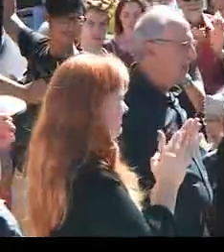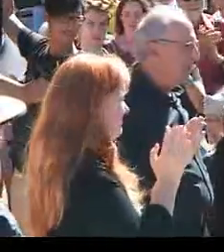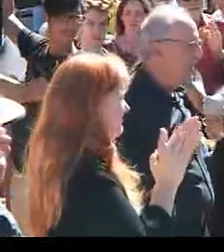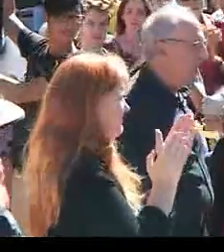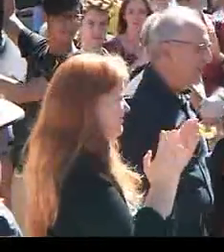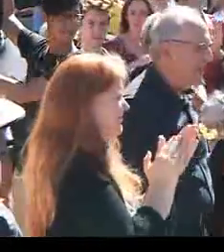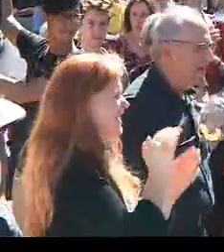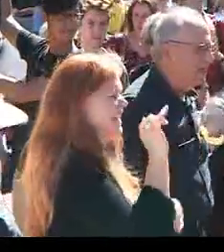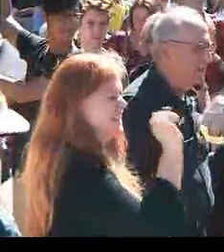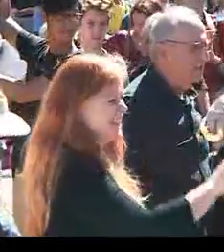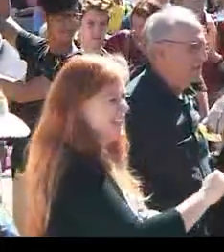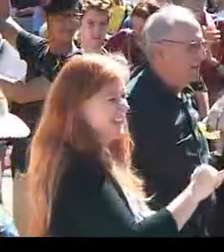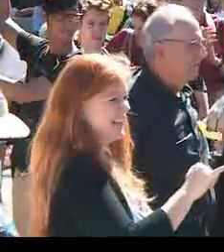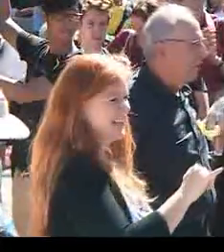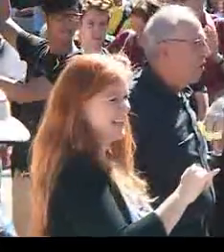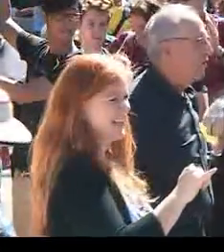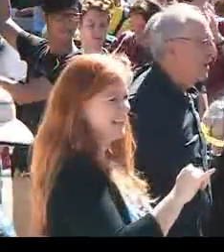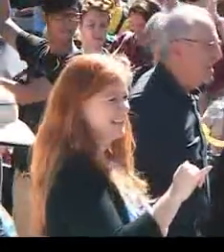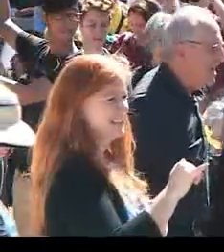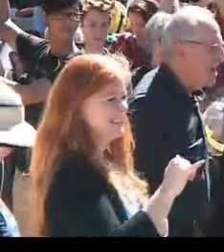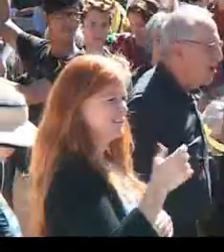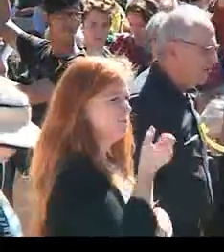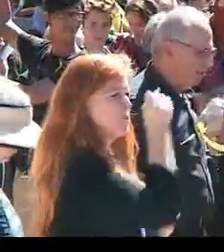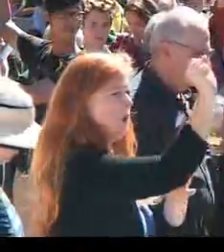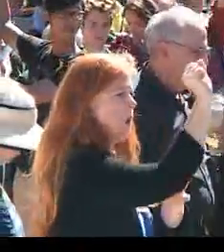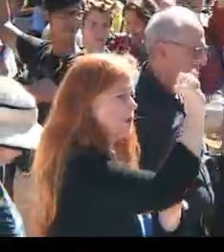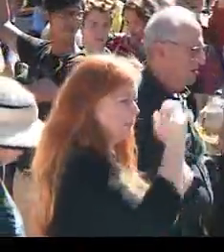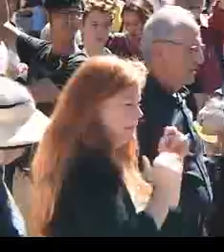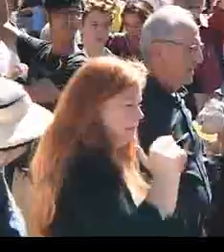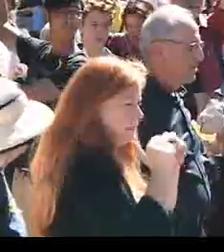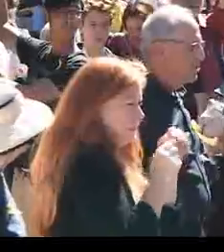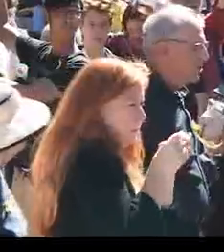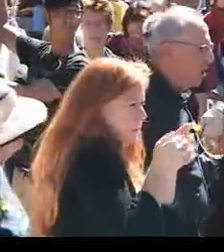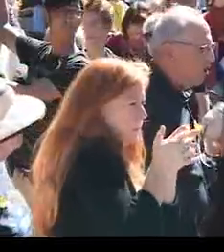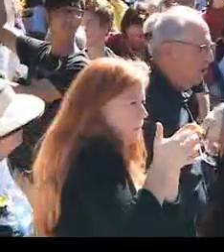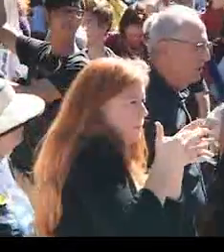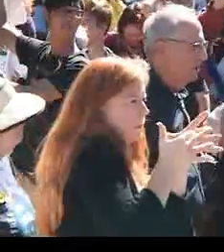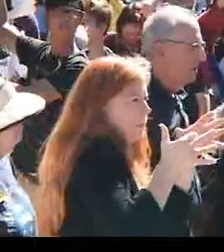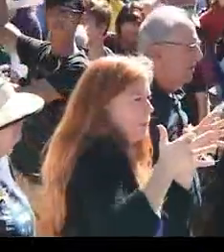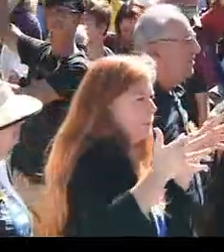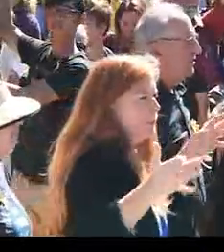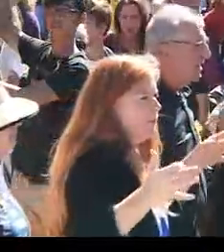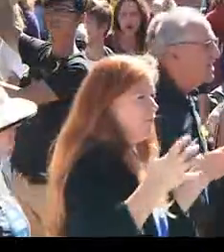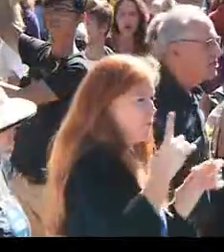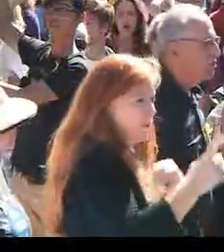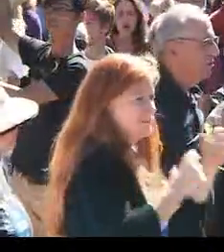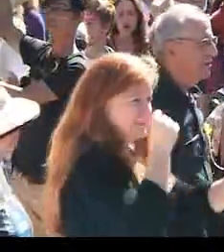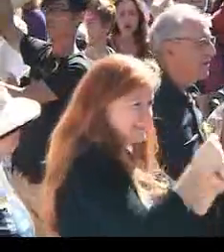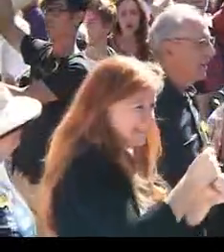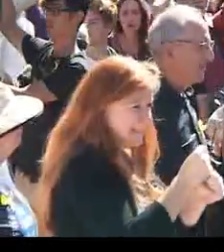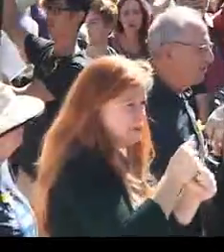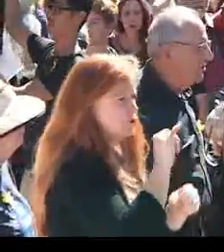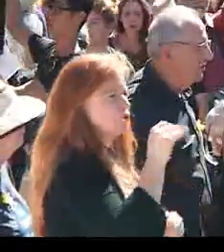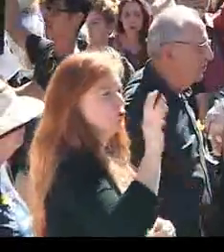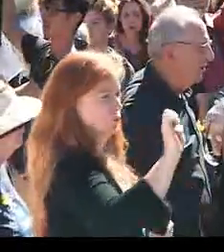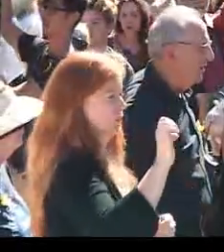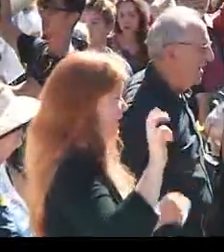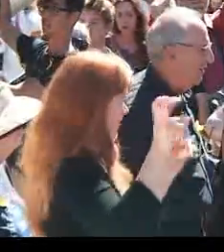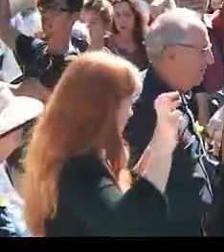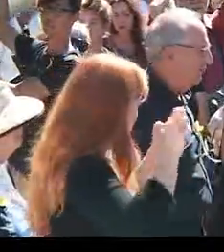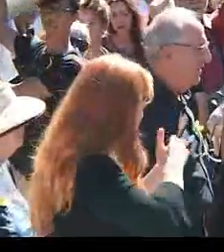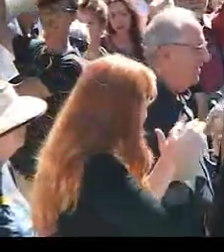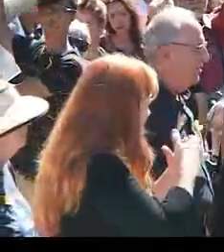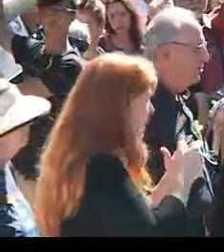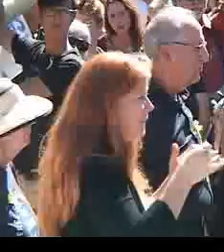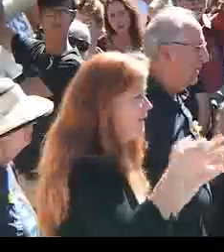This has been building for over a year. In June, the issue, if those of you who are